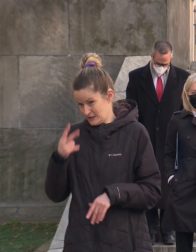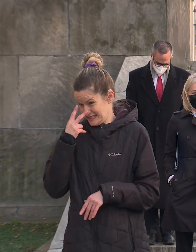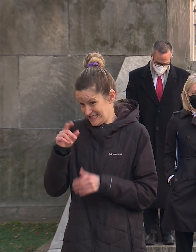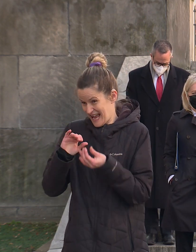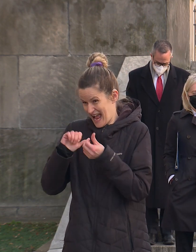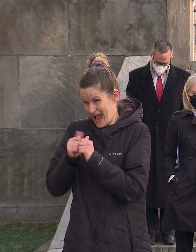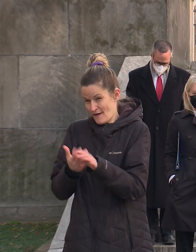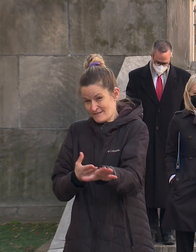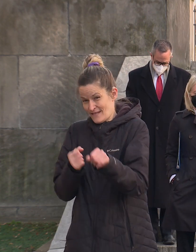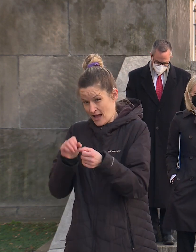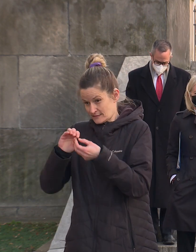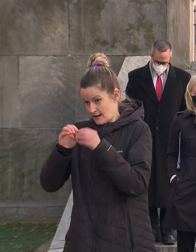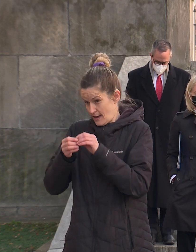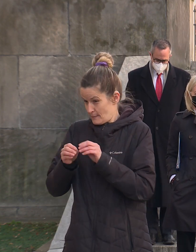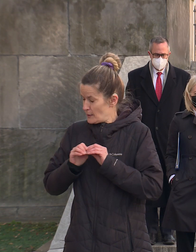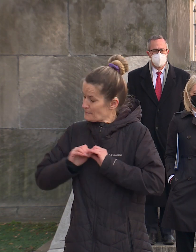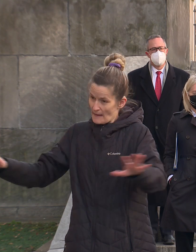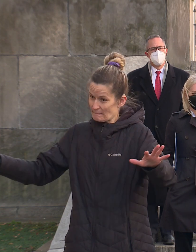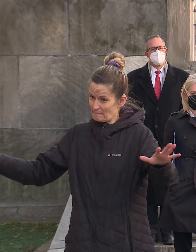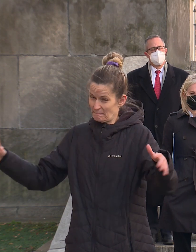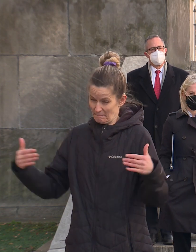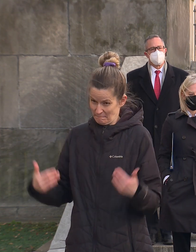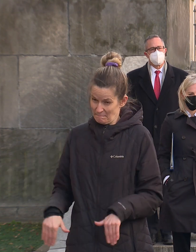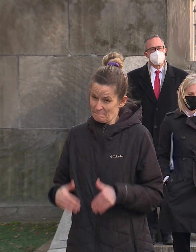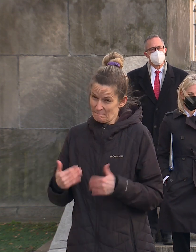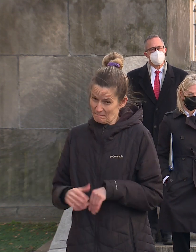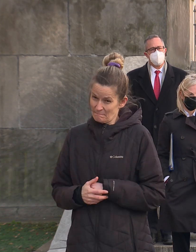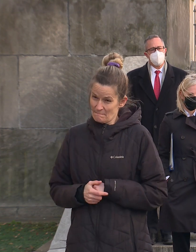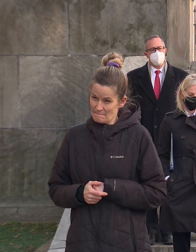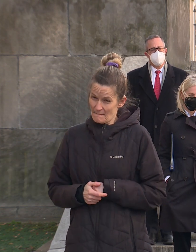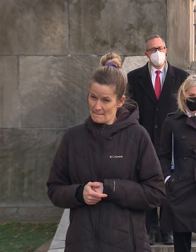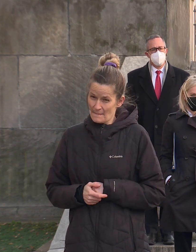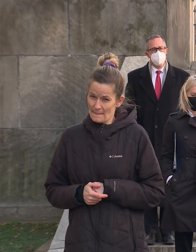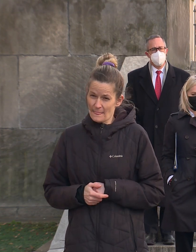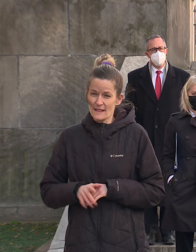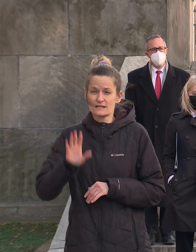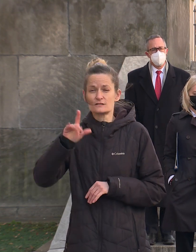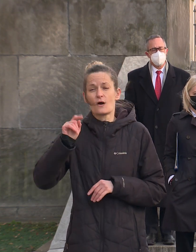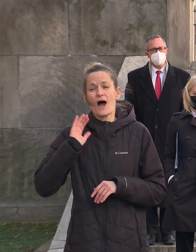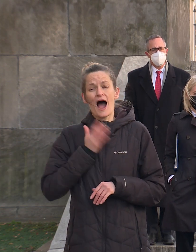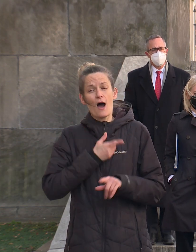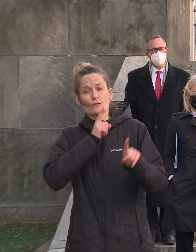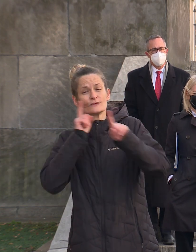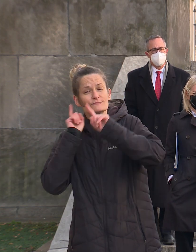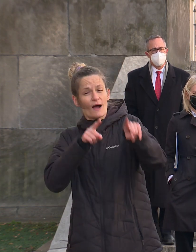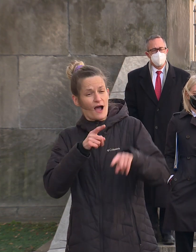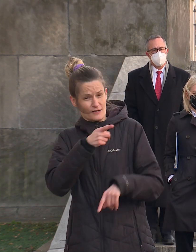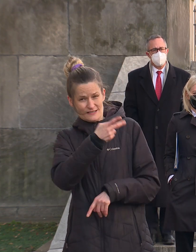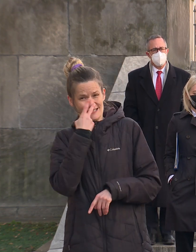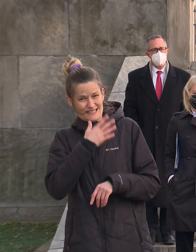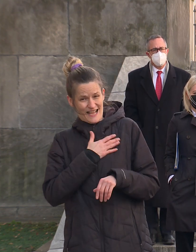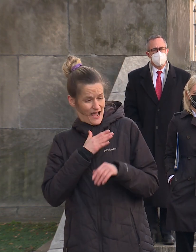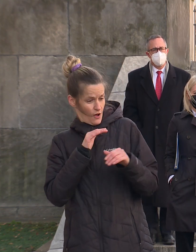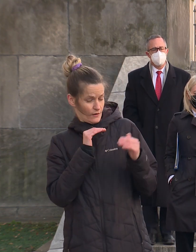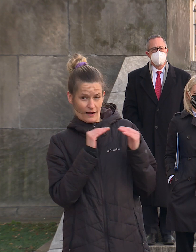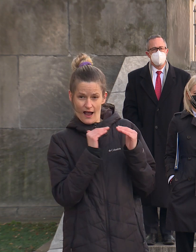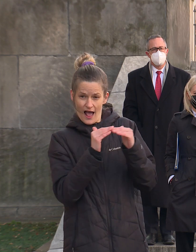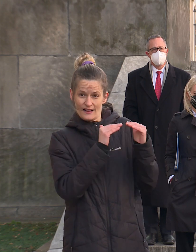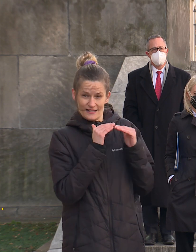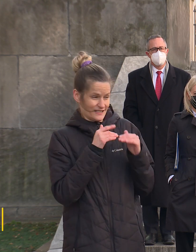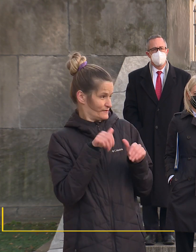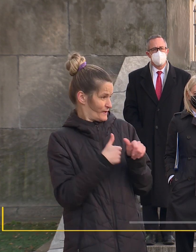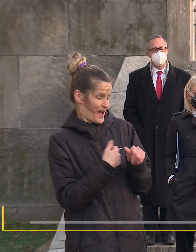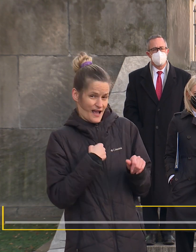spreading. Our response, as my peers stand behind me, and I know hospitals across Maryland are